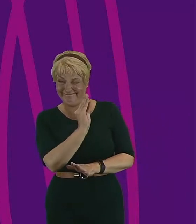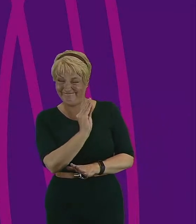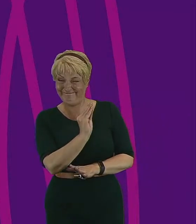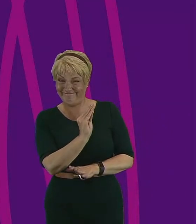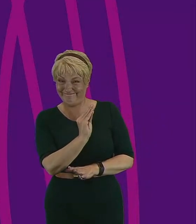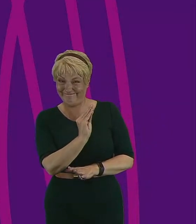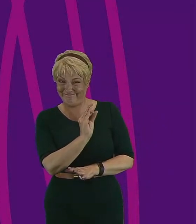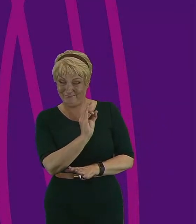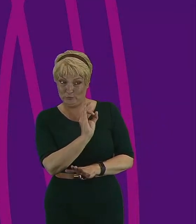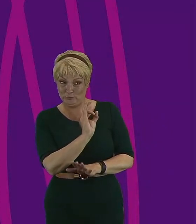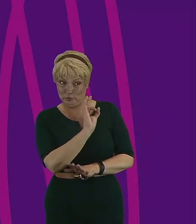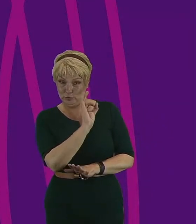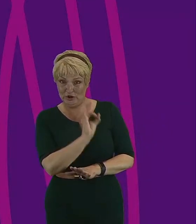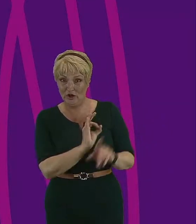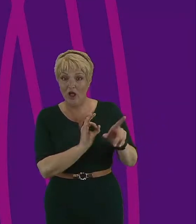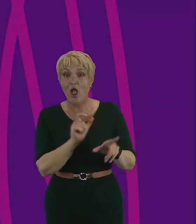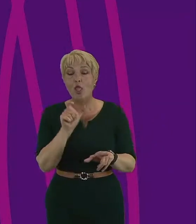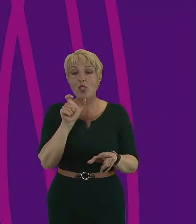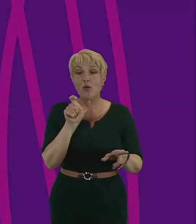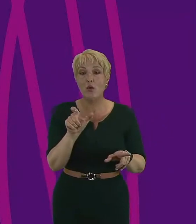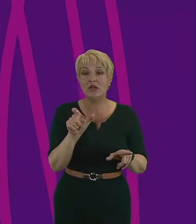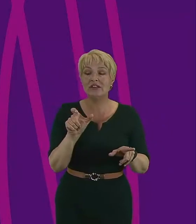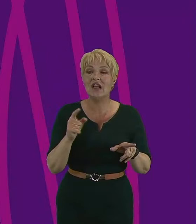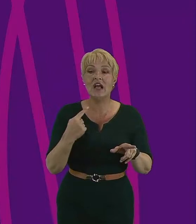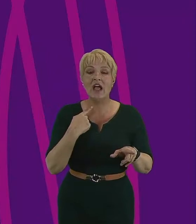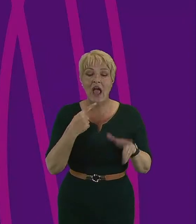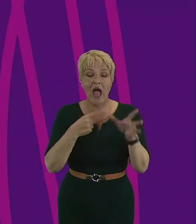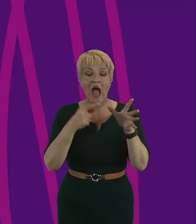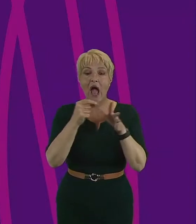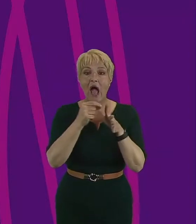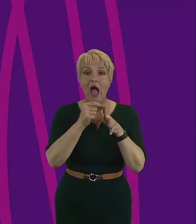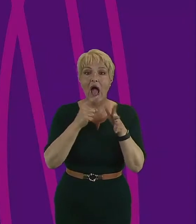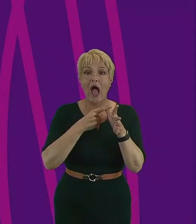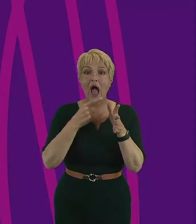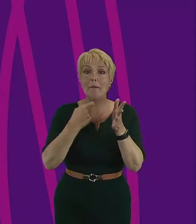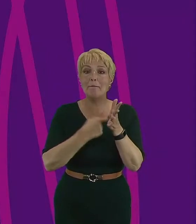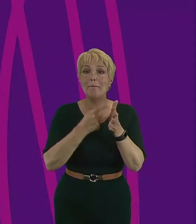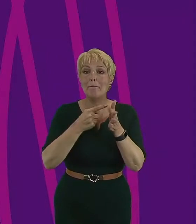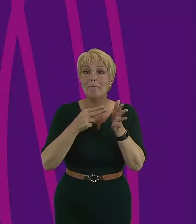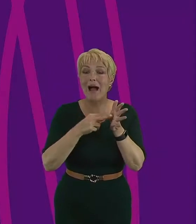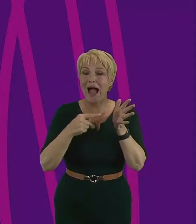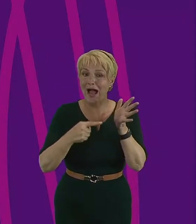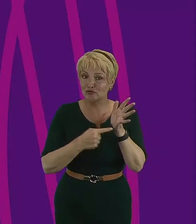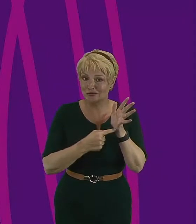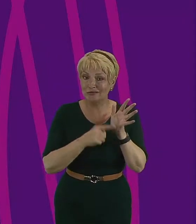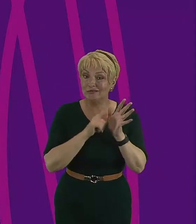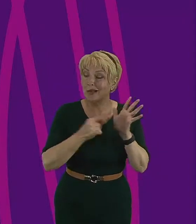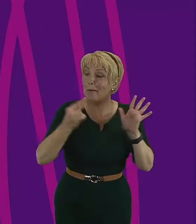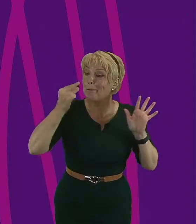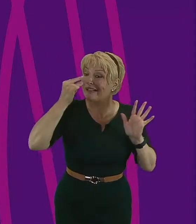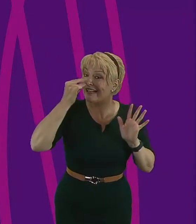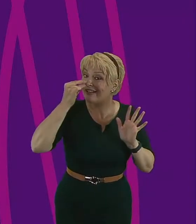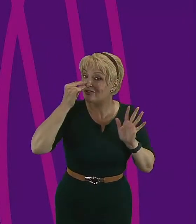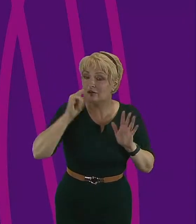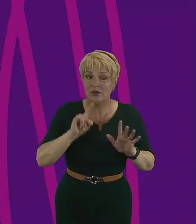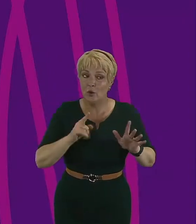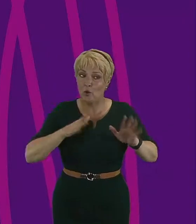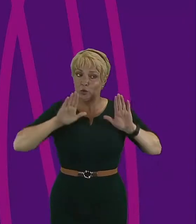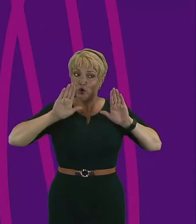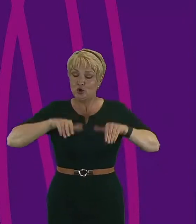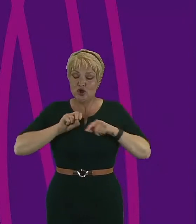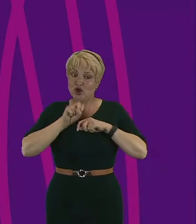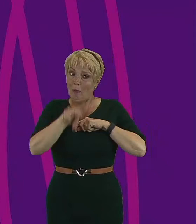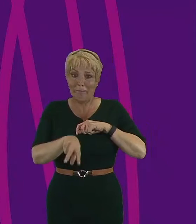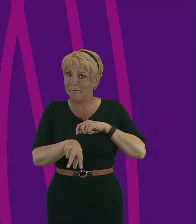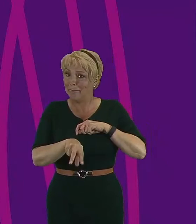of what the word she uses, apparent changes. I think we should wait to hear what the First Minister has to say, and I don't think we should speculate